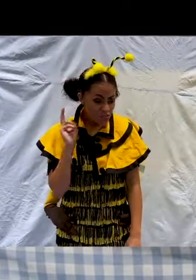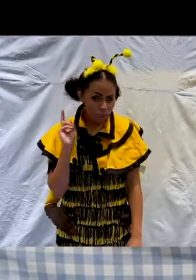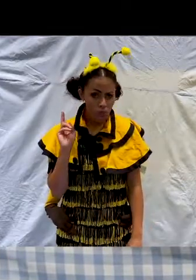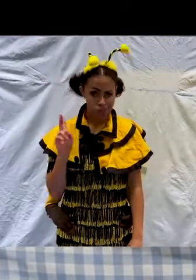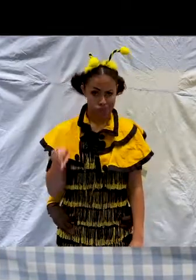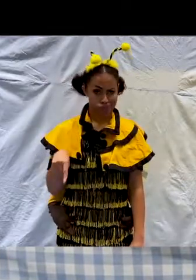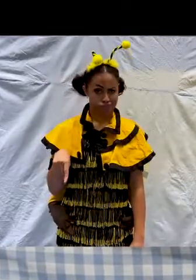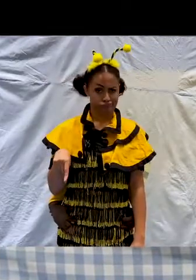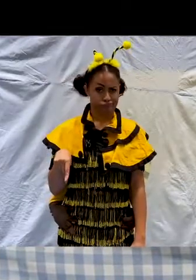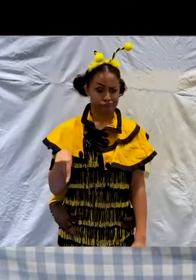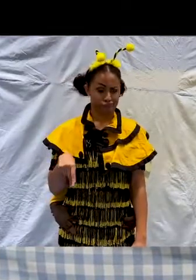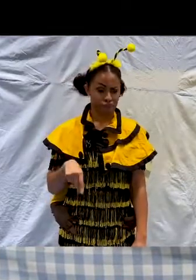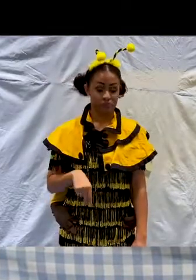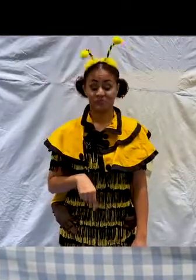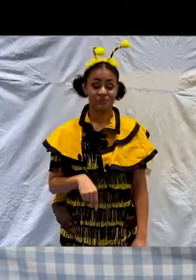Yeah, like an orange.